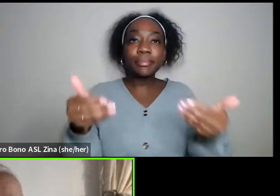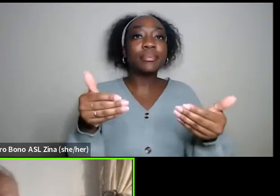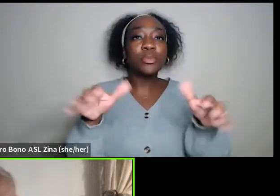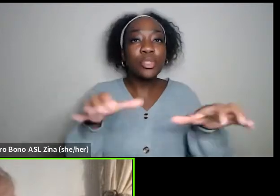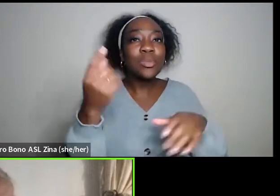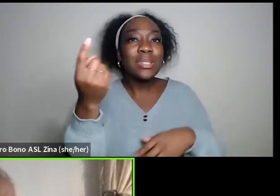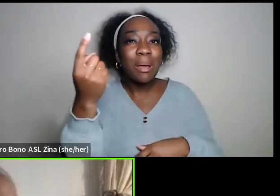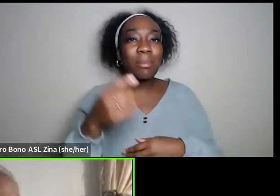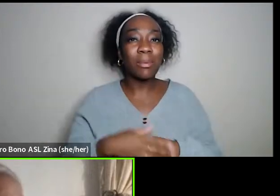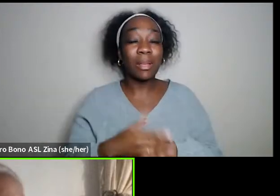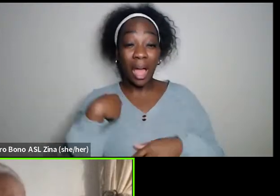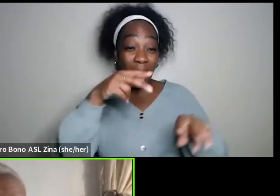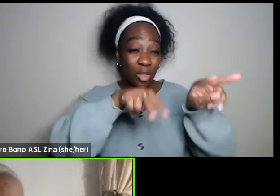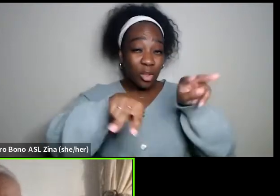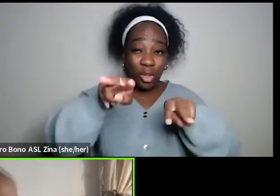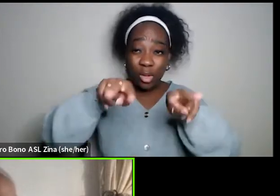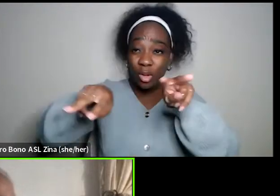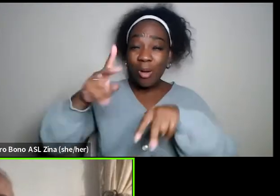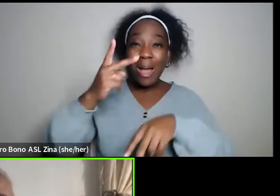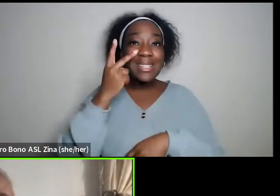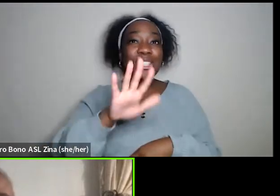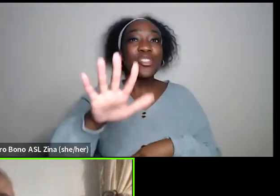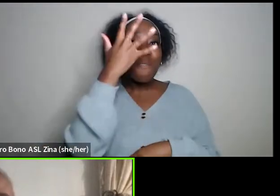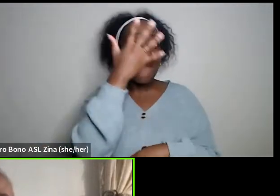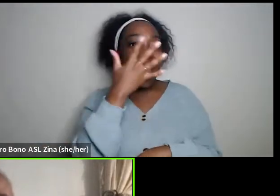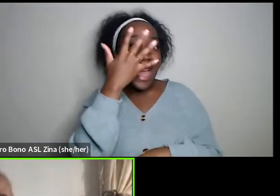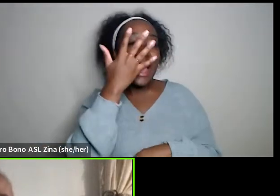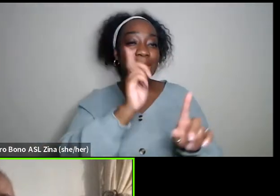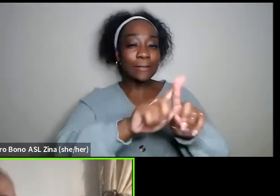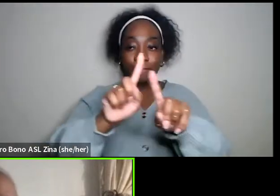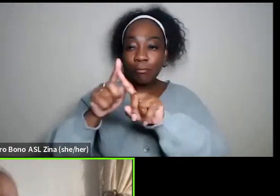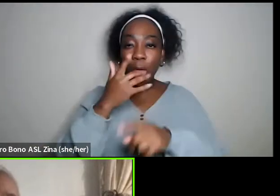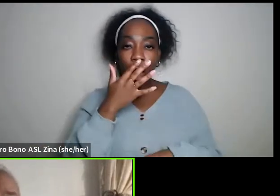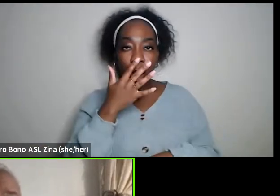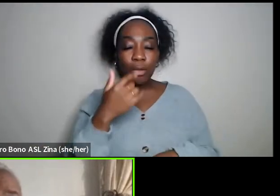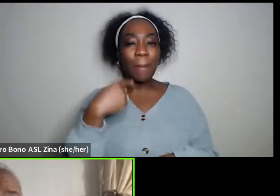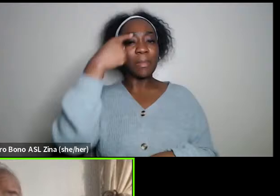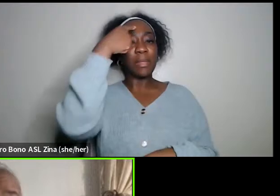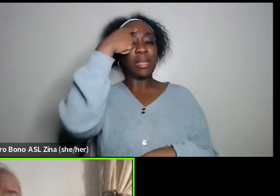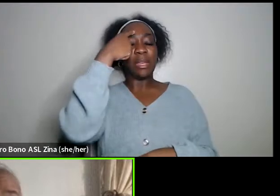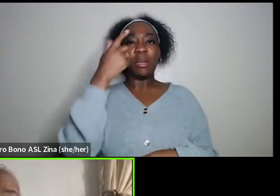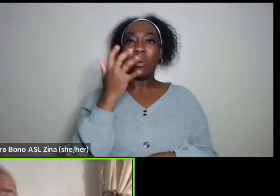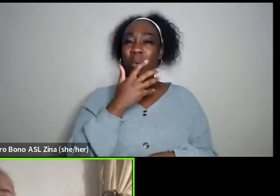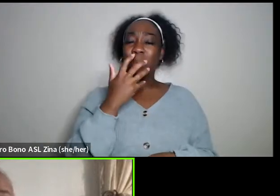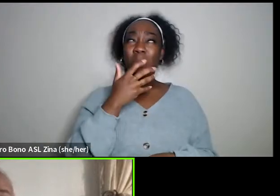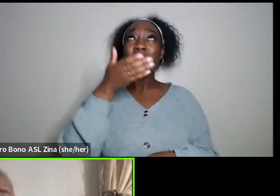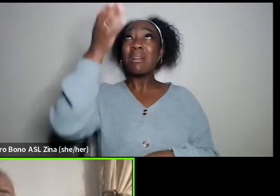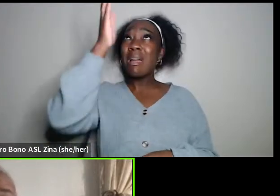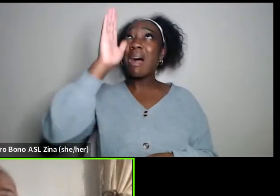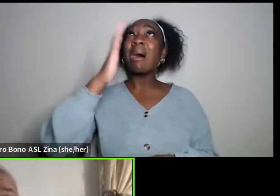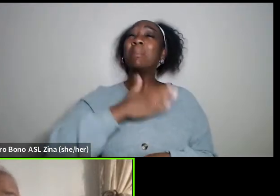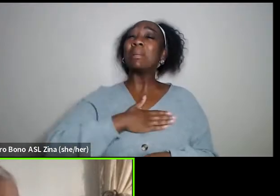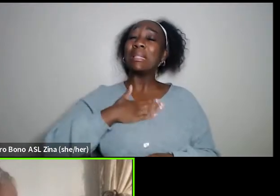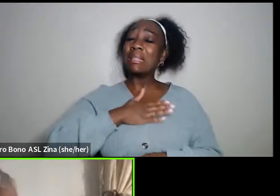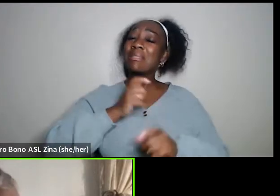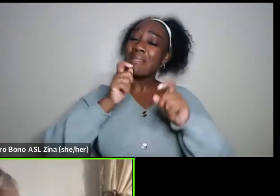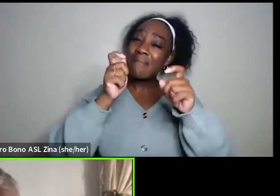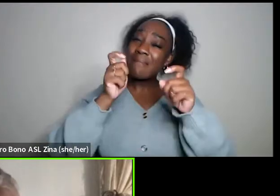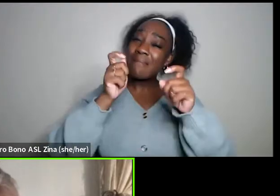the colors of the faces that are here. And I'm thinking, oh God, please give it to them.